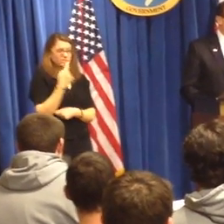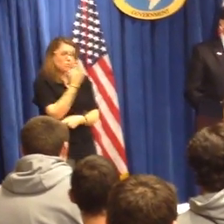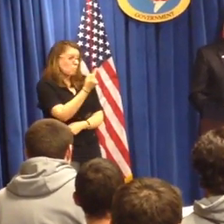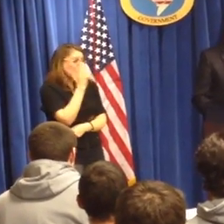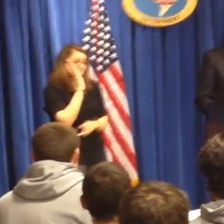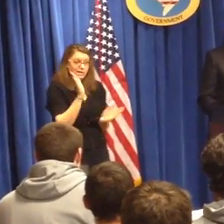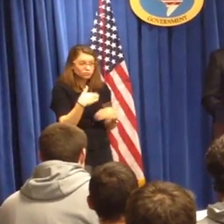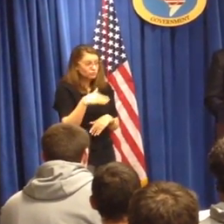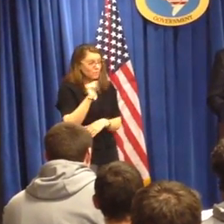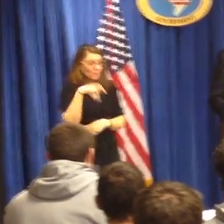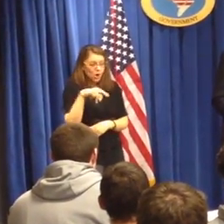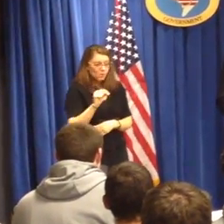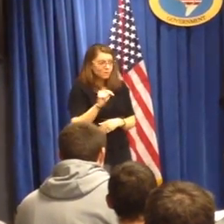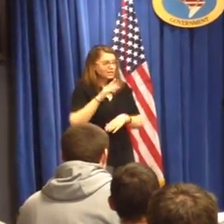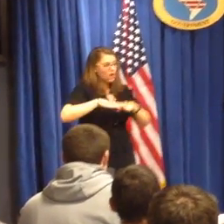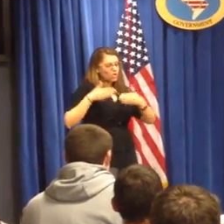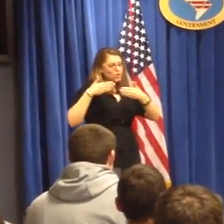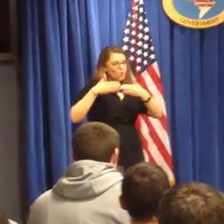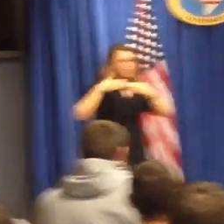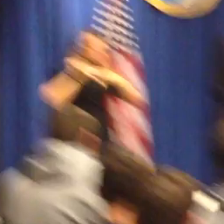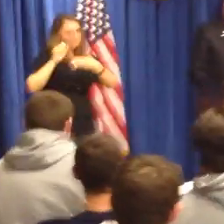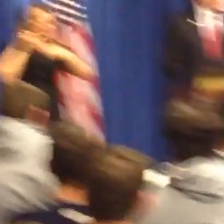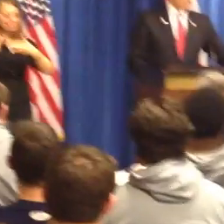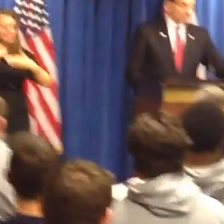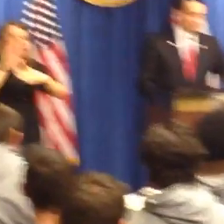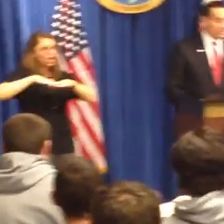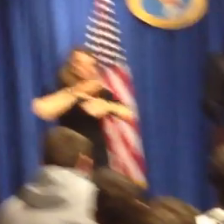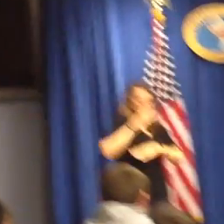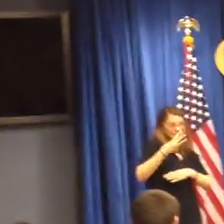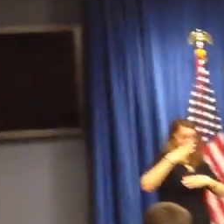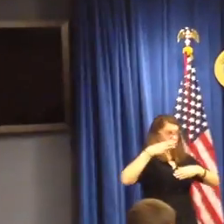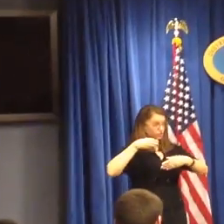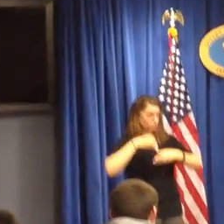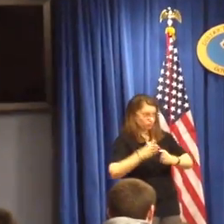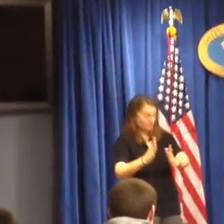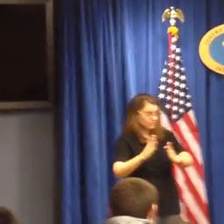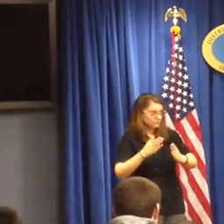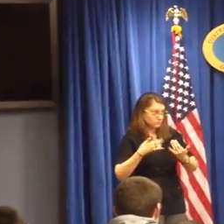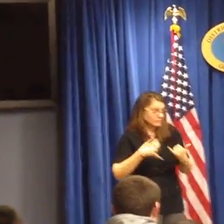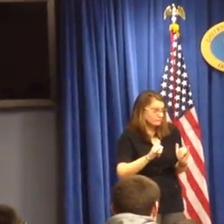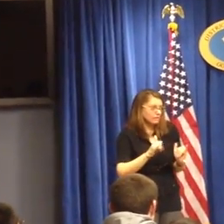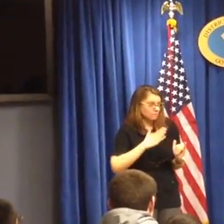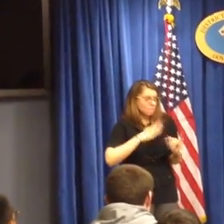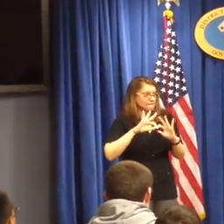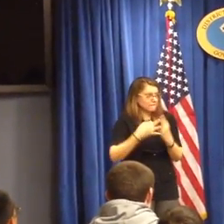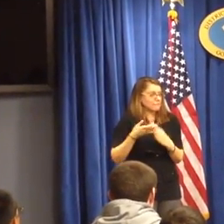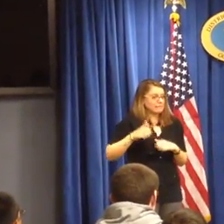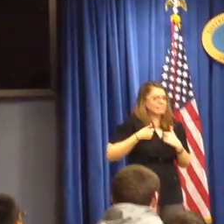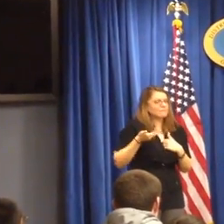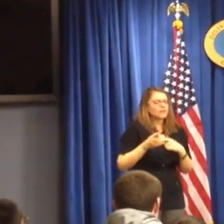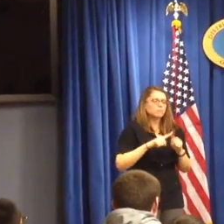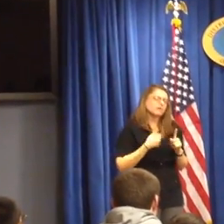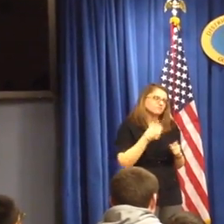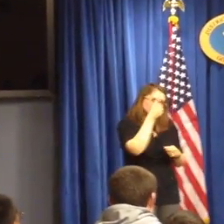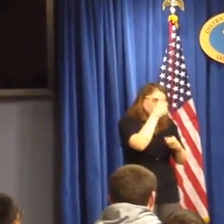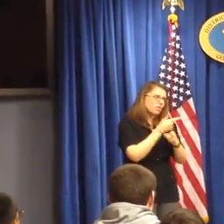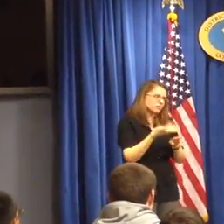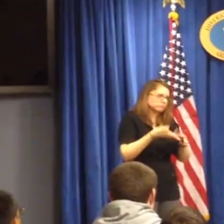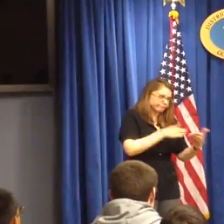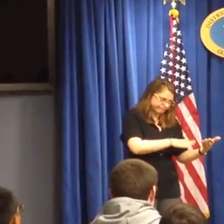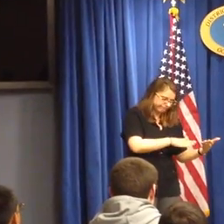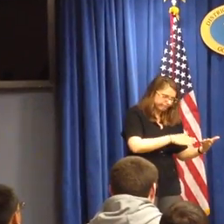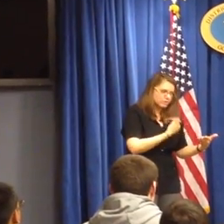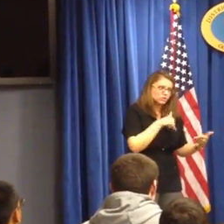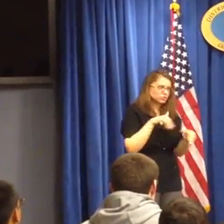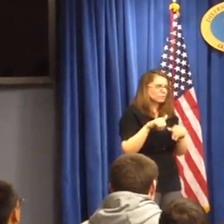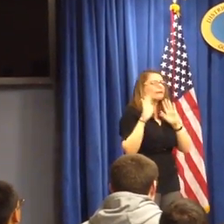one-bedroom apartment right on the corner of the alley is on 6th Street, was still in our family. My brother passed away, so we gave